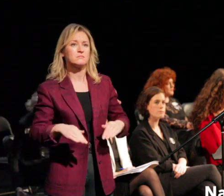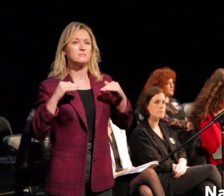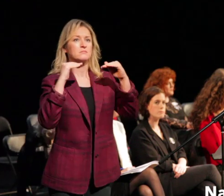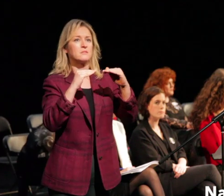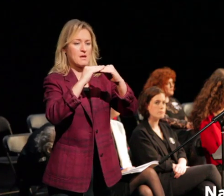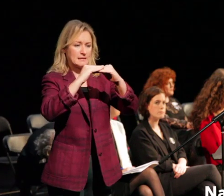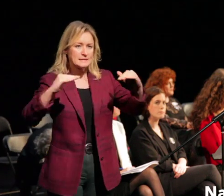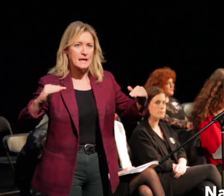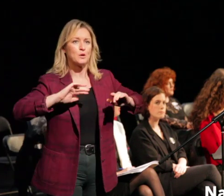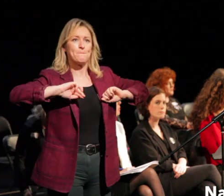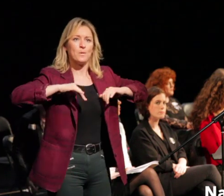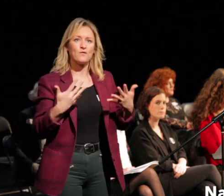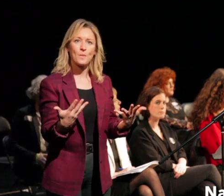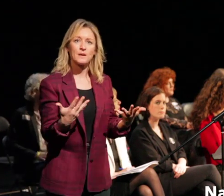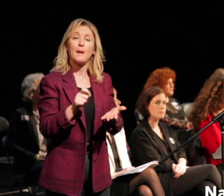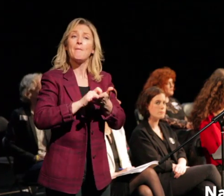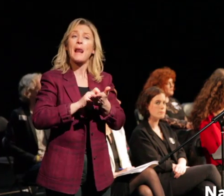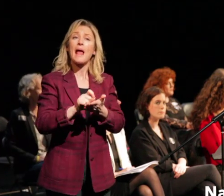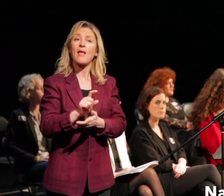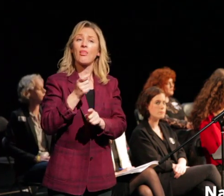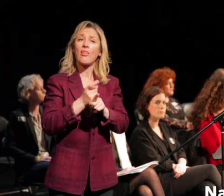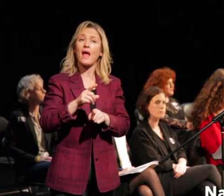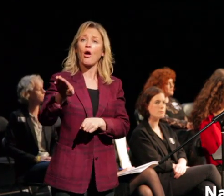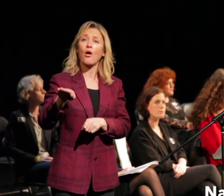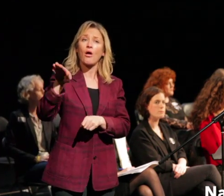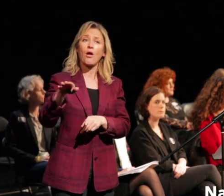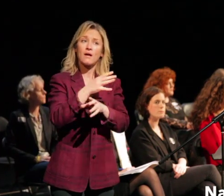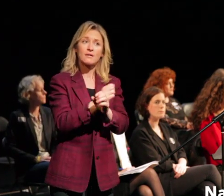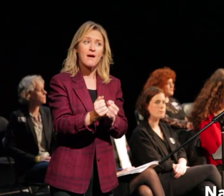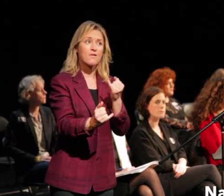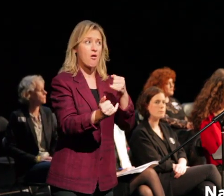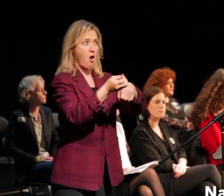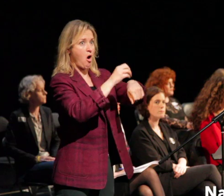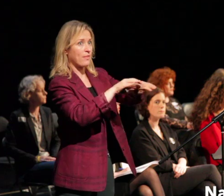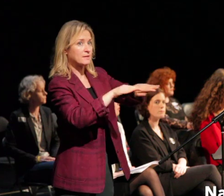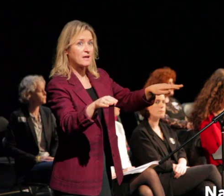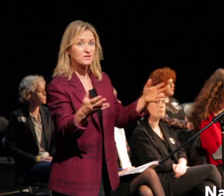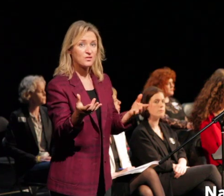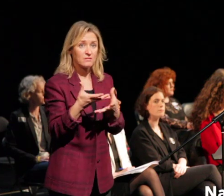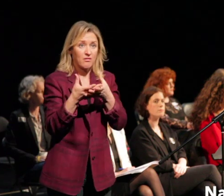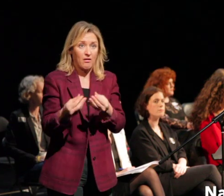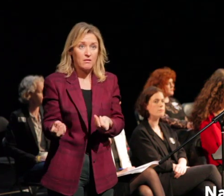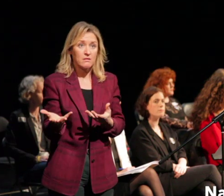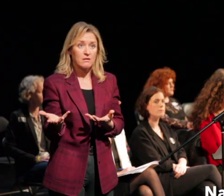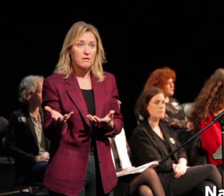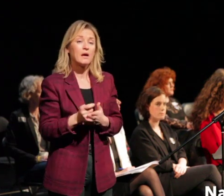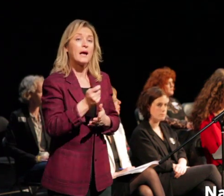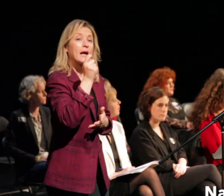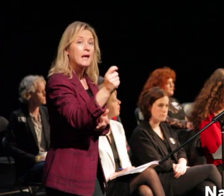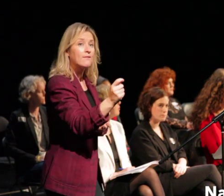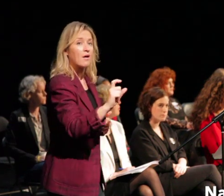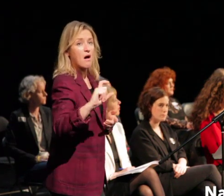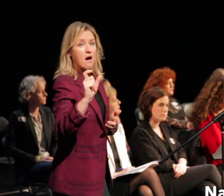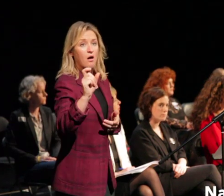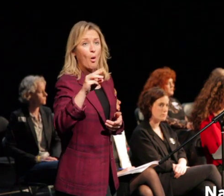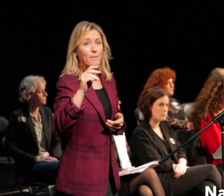so plays which are not produced essentially do not exist. It is therefore simply not enough to commission a playwright. The real test